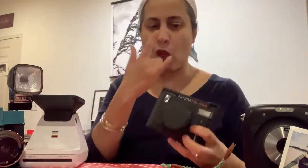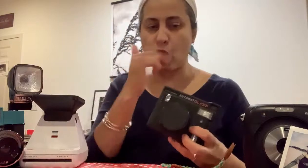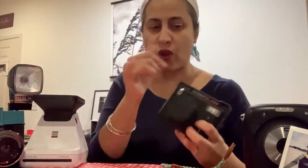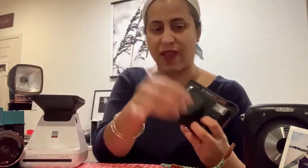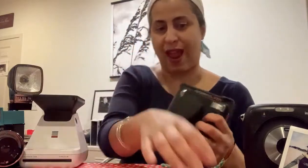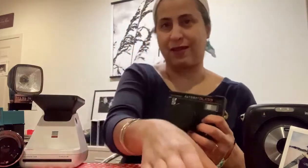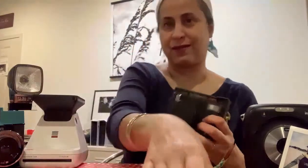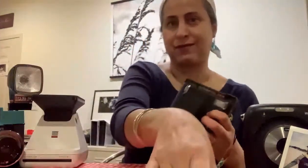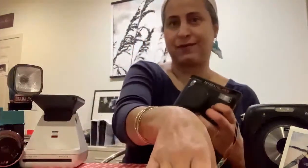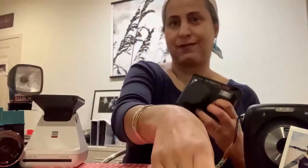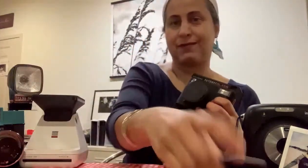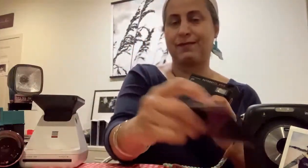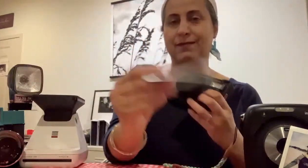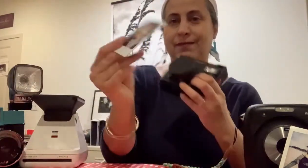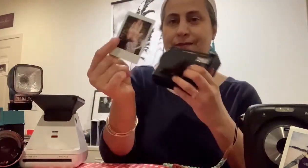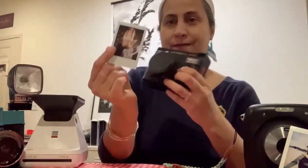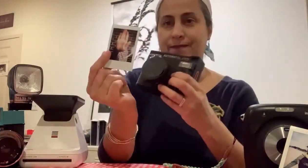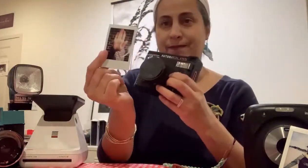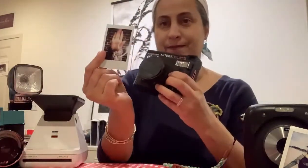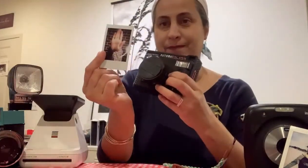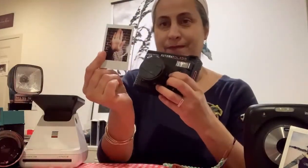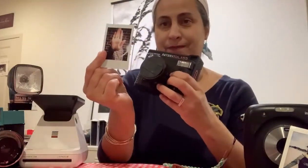This is a lomography camera.